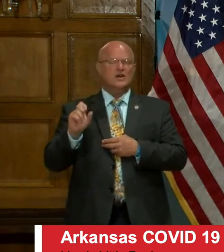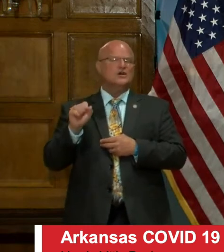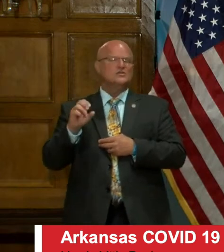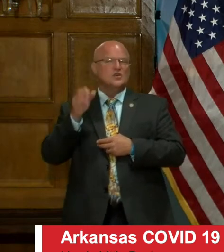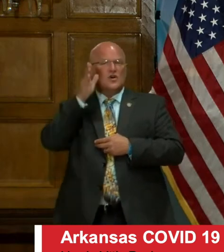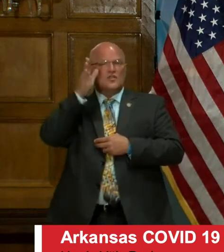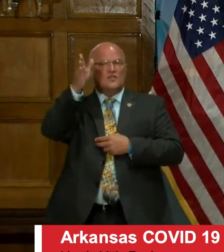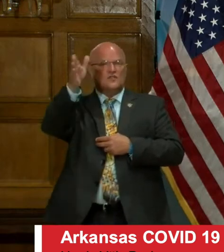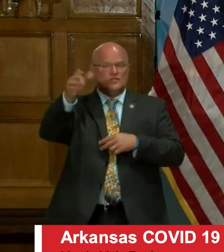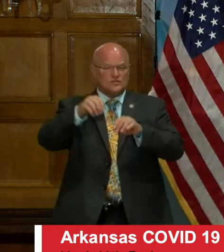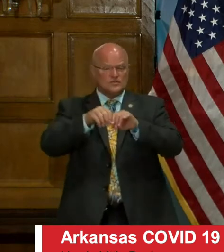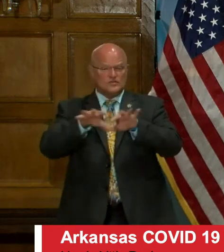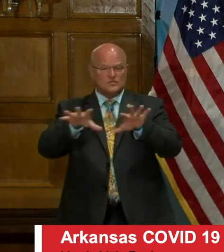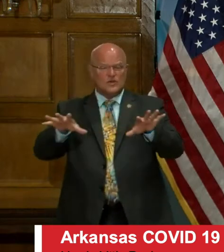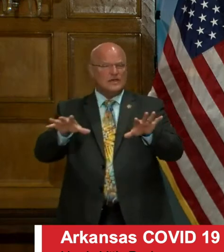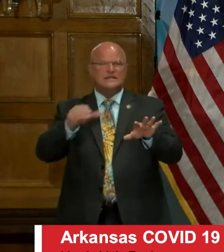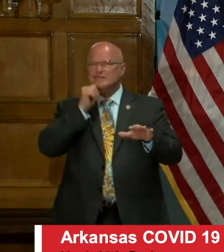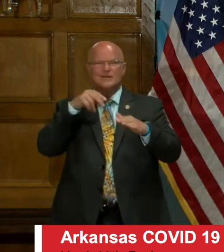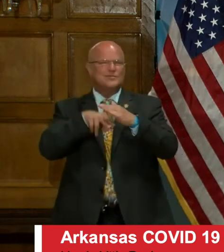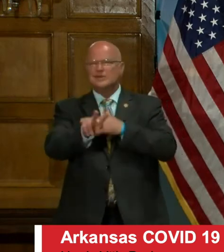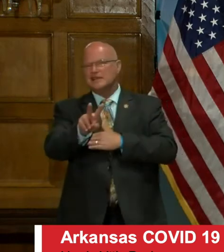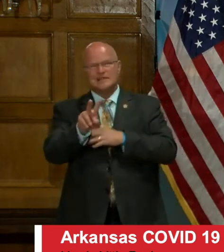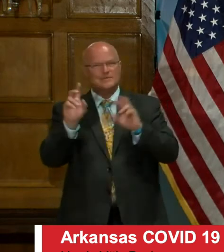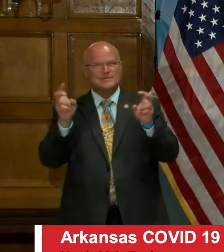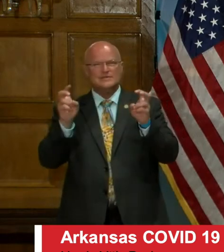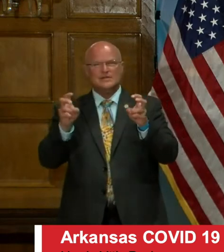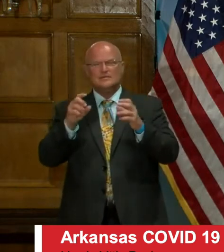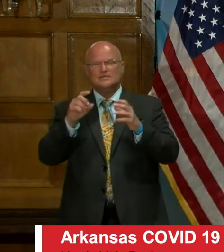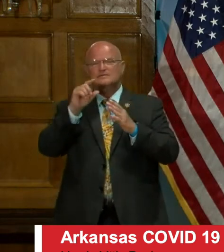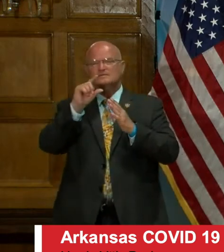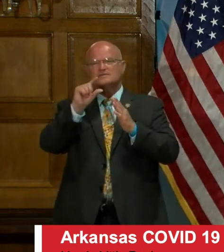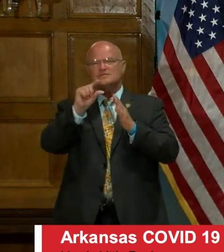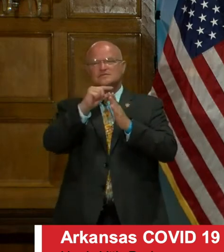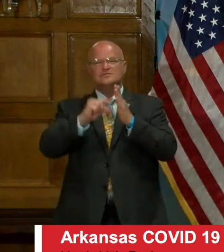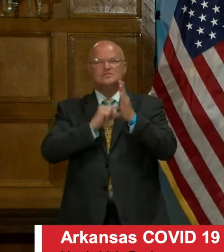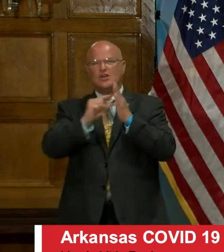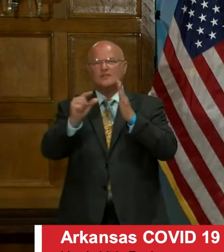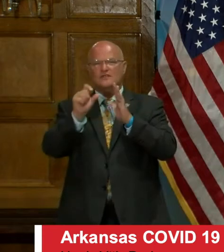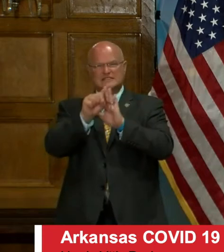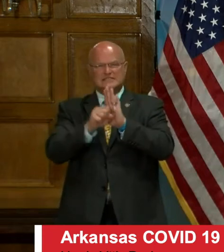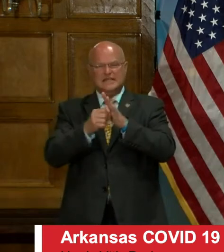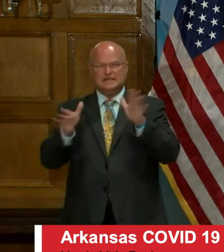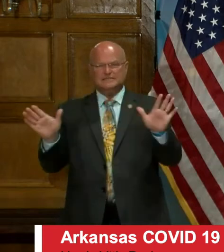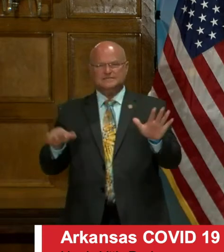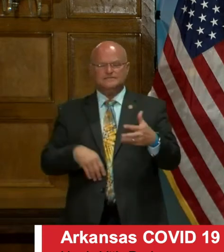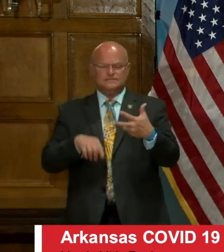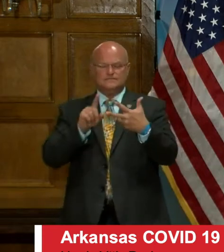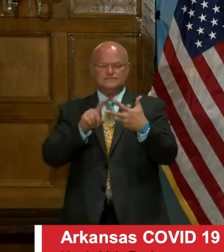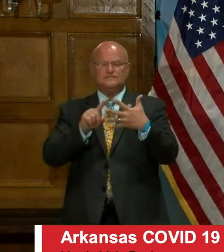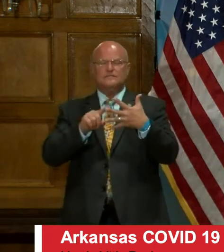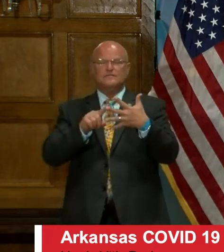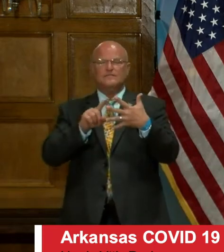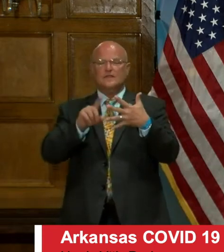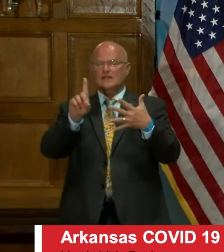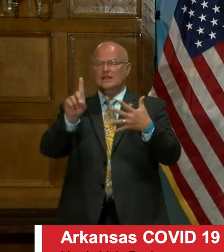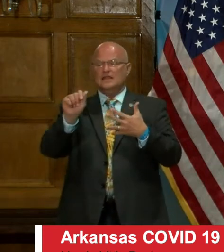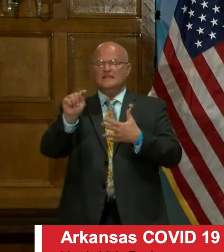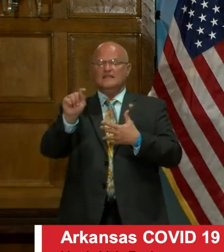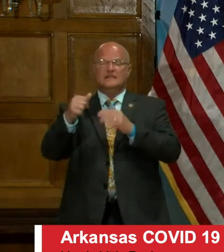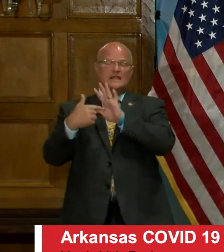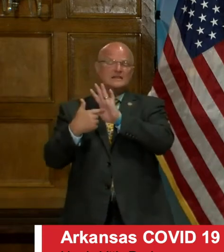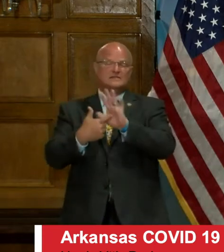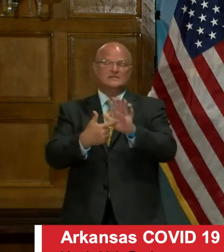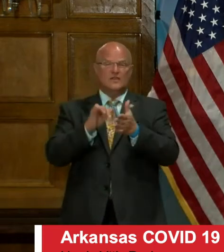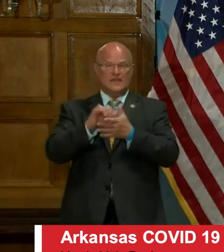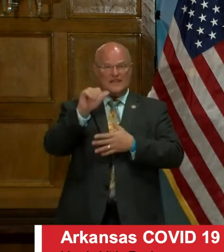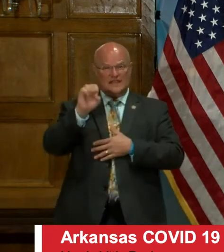And so the future of their spread is not predictable in terms of geography. Third, the data shows that